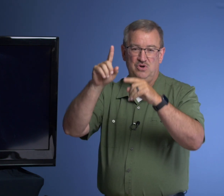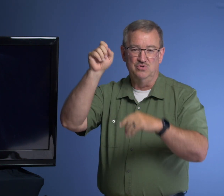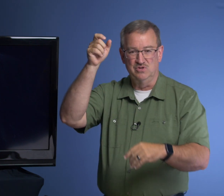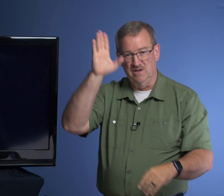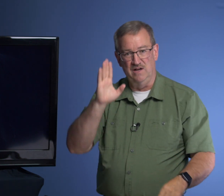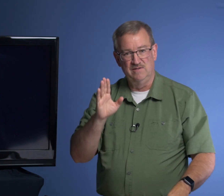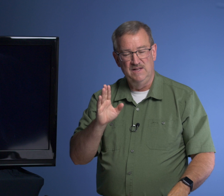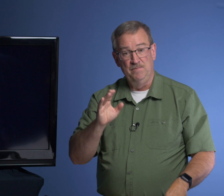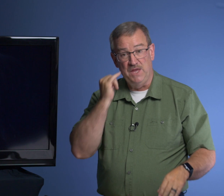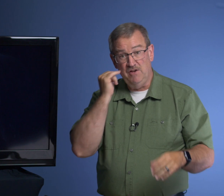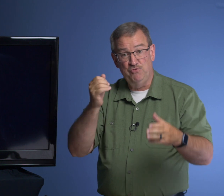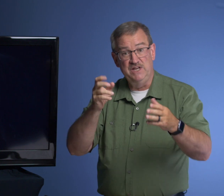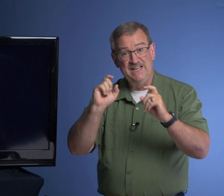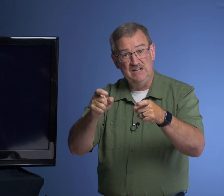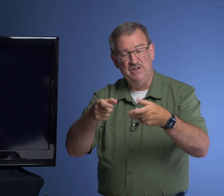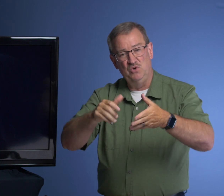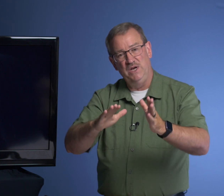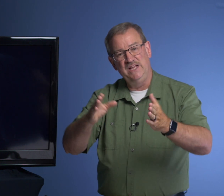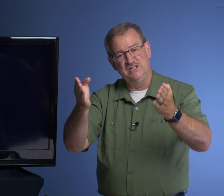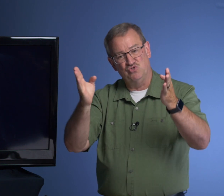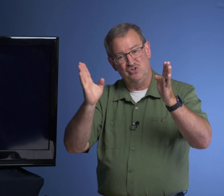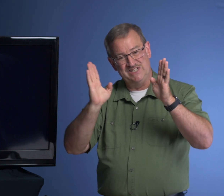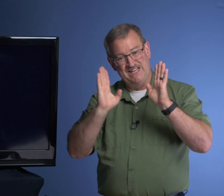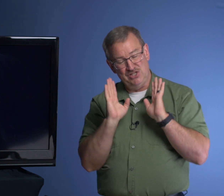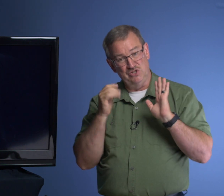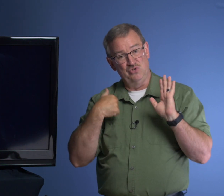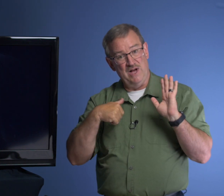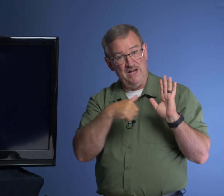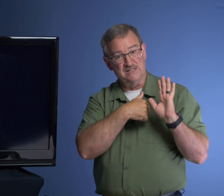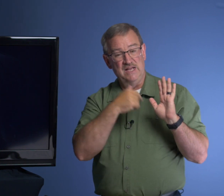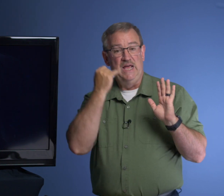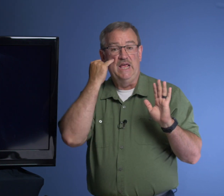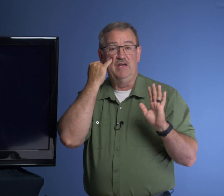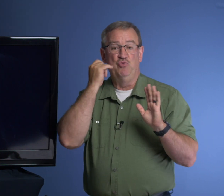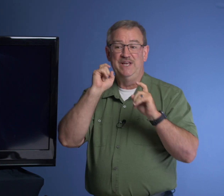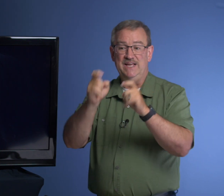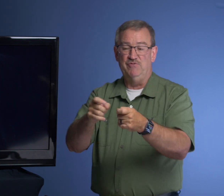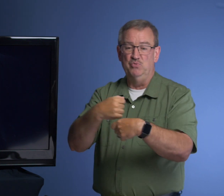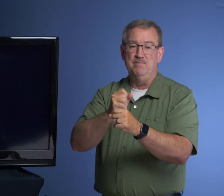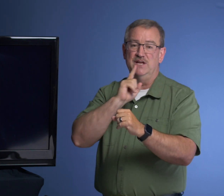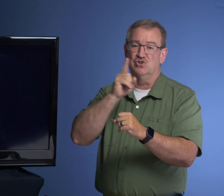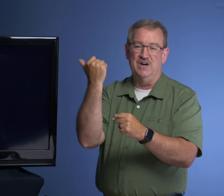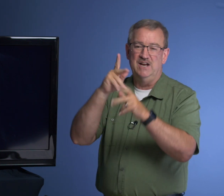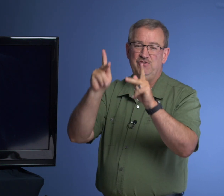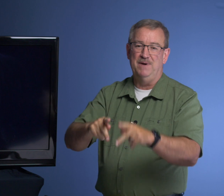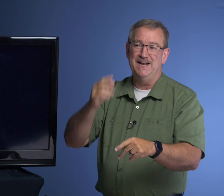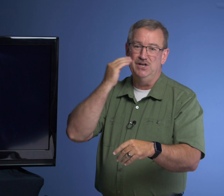to God. If we give in a way that draws attention to us, if we give and we make sure everybody